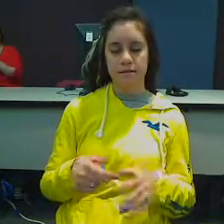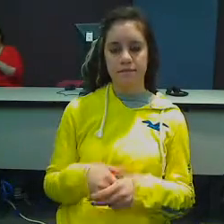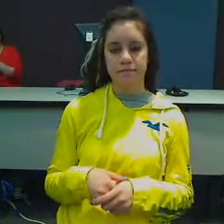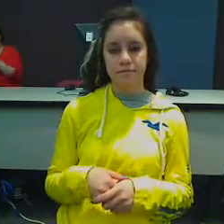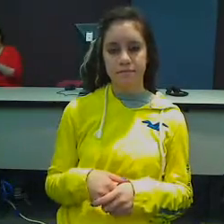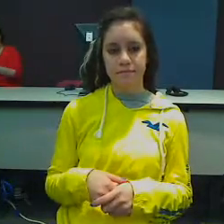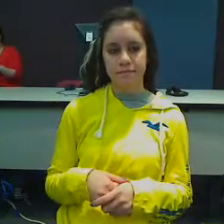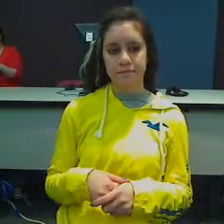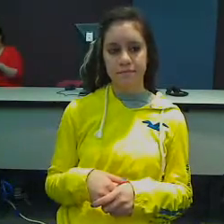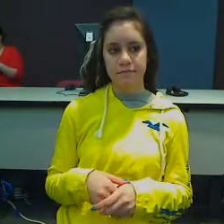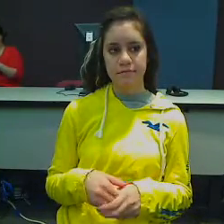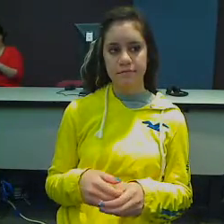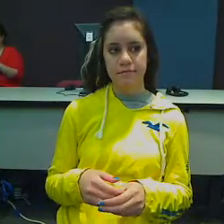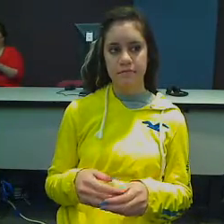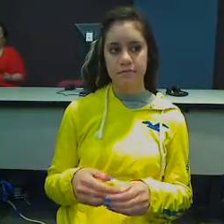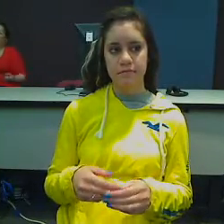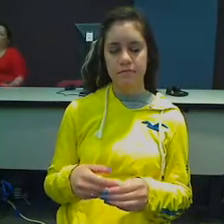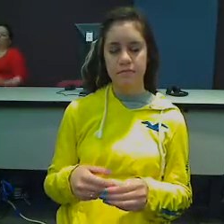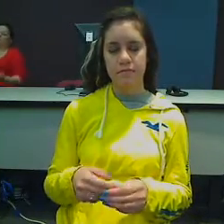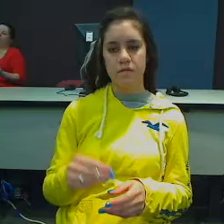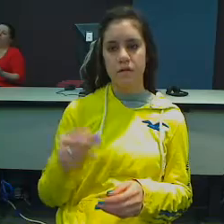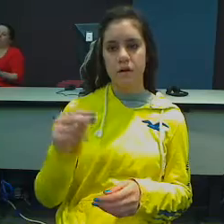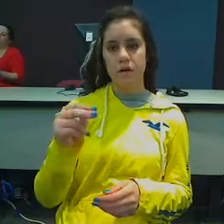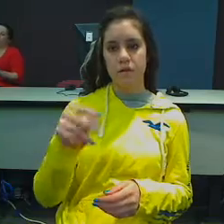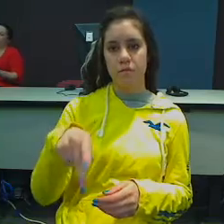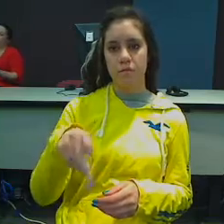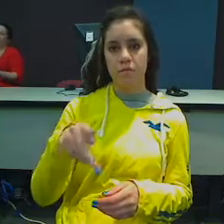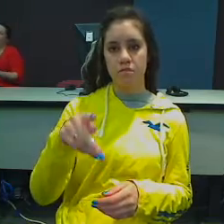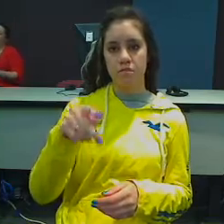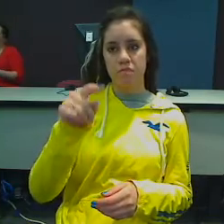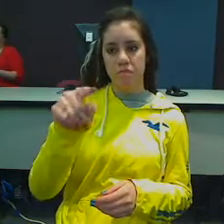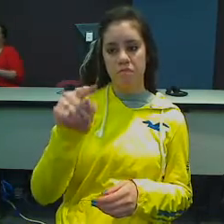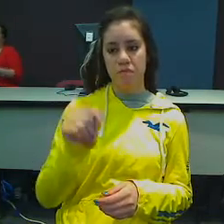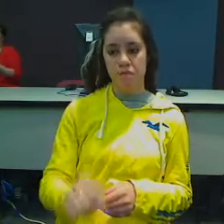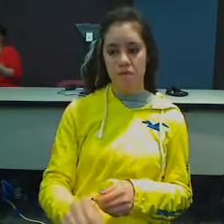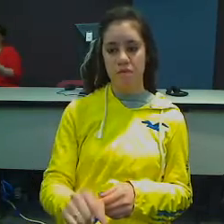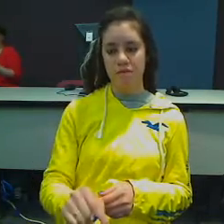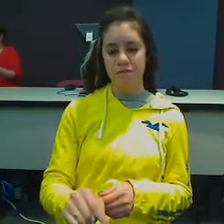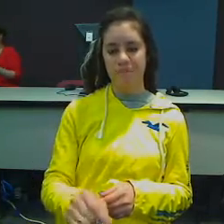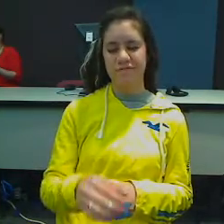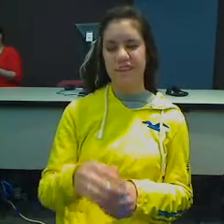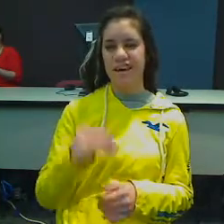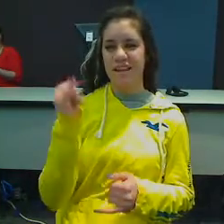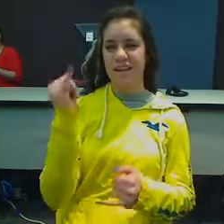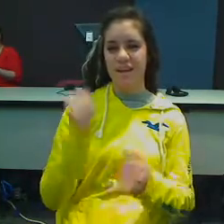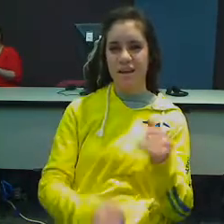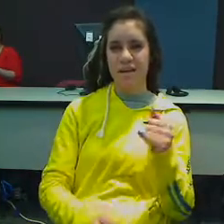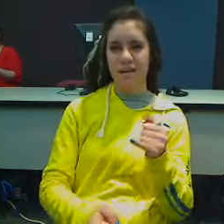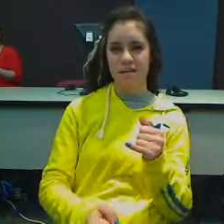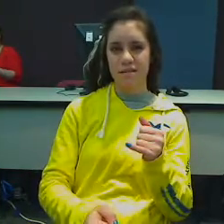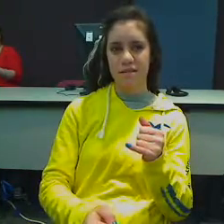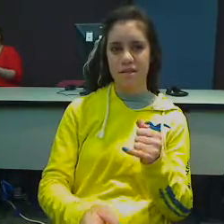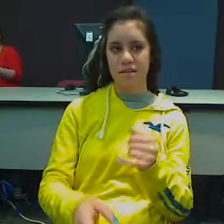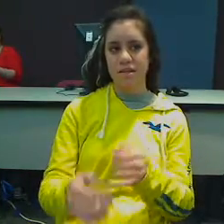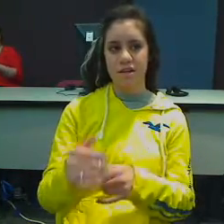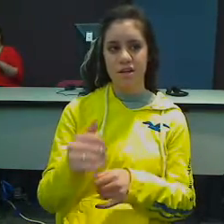at the ends and not very convenient, and in areas where there aren't any people. So for